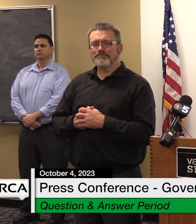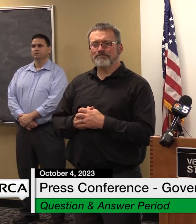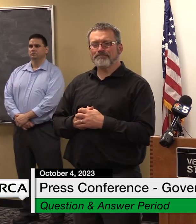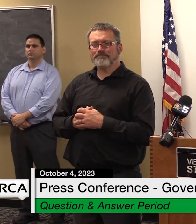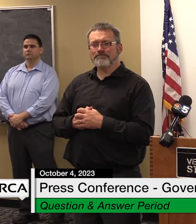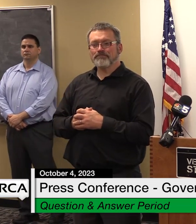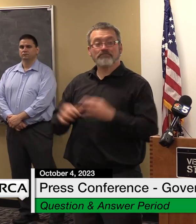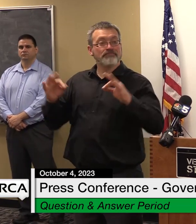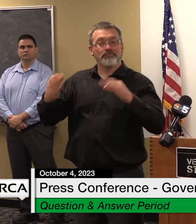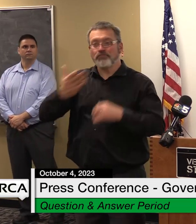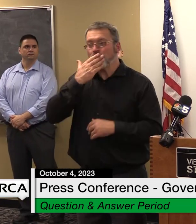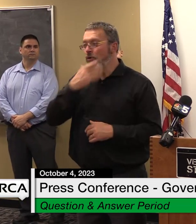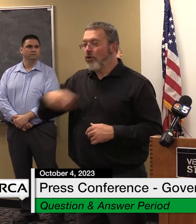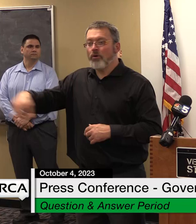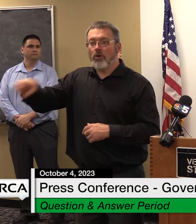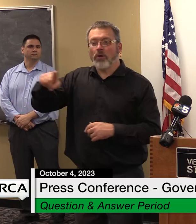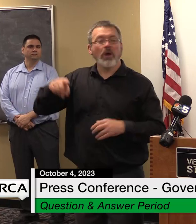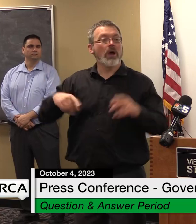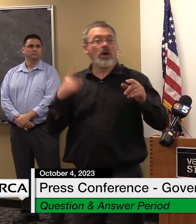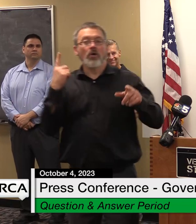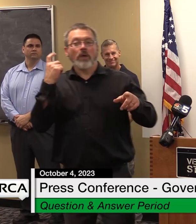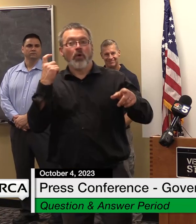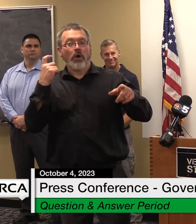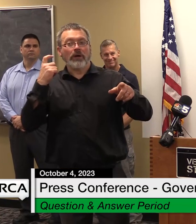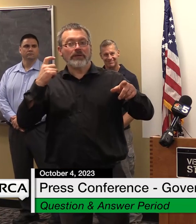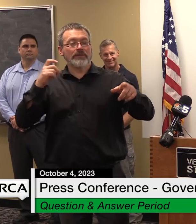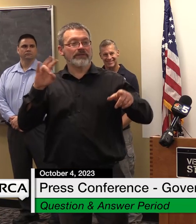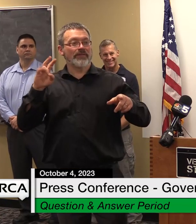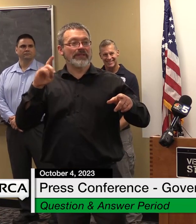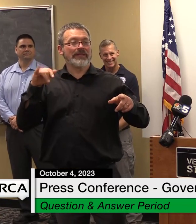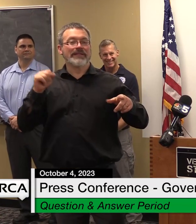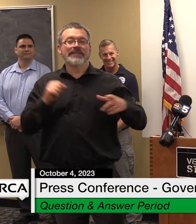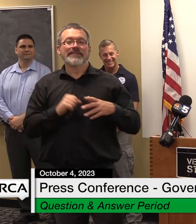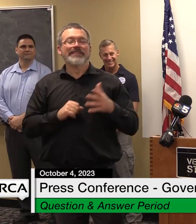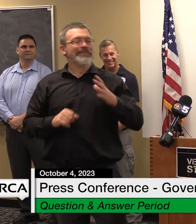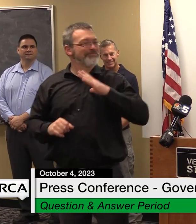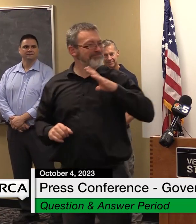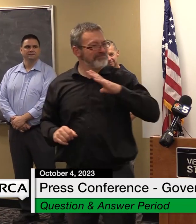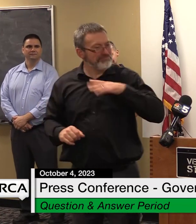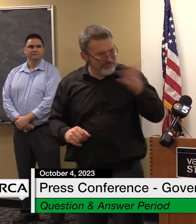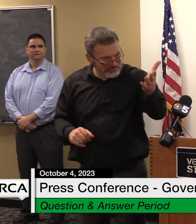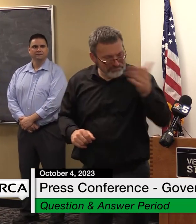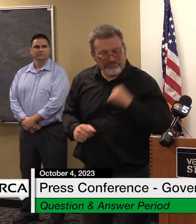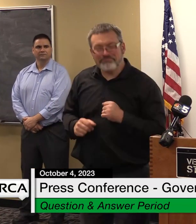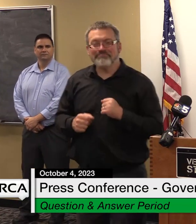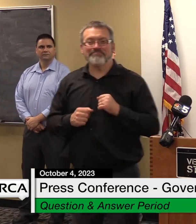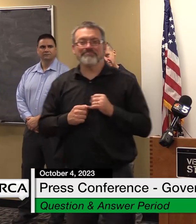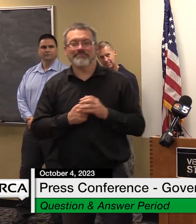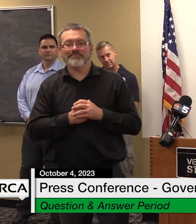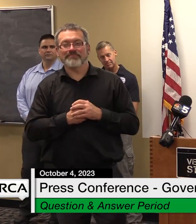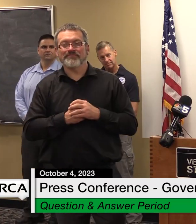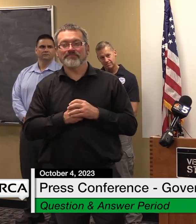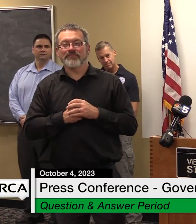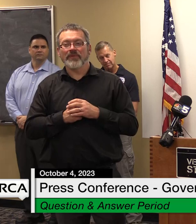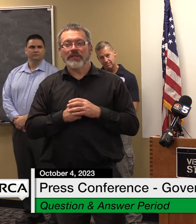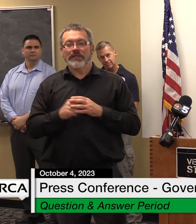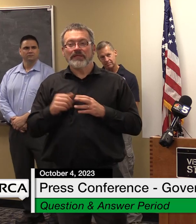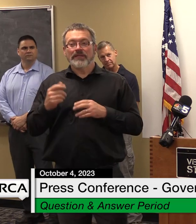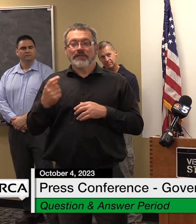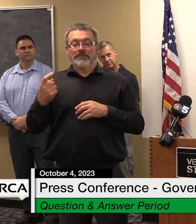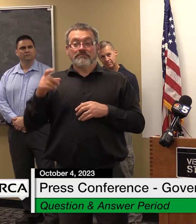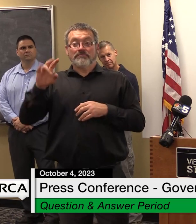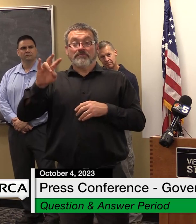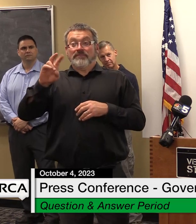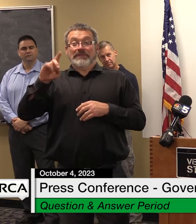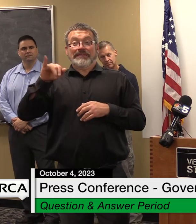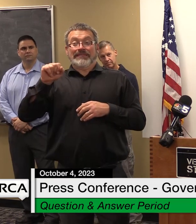Thank you all very much. I have one more question, if I could. Sorry, Governor, I didn't realize that. There was a story the other day in 7 days about an individual from